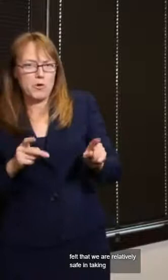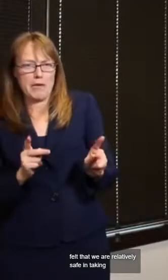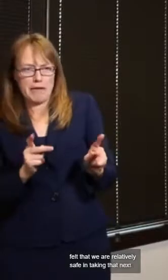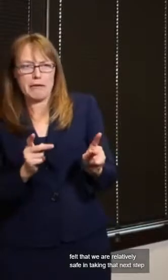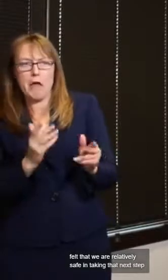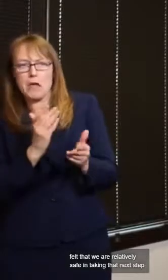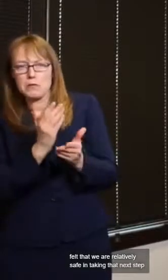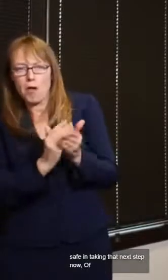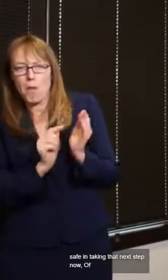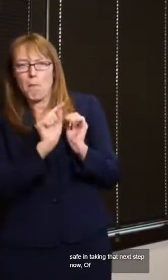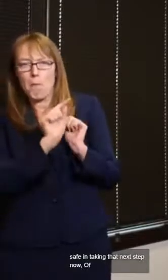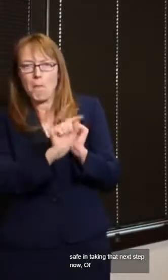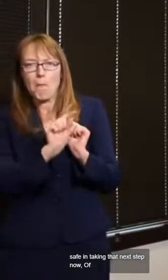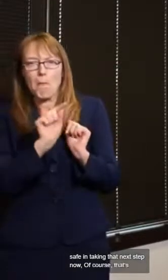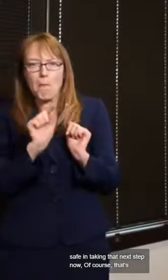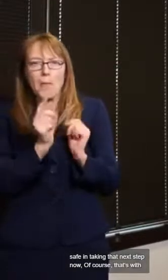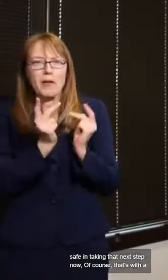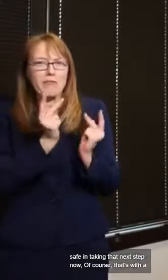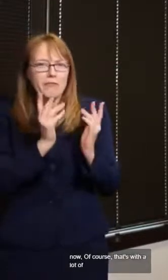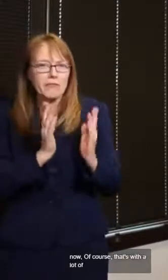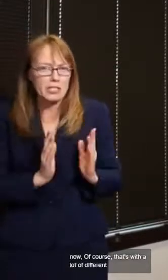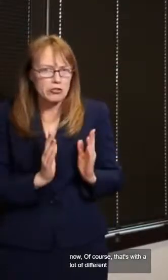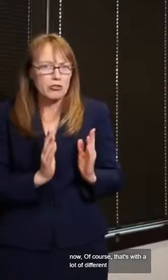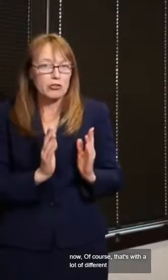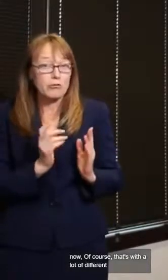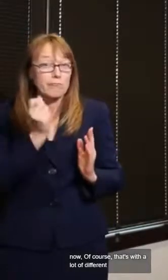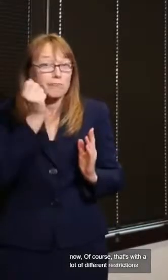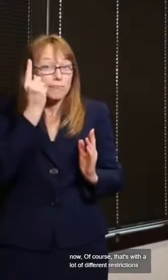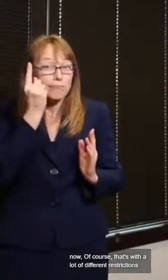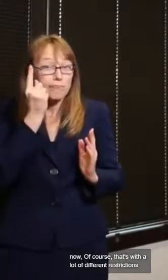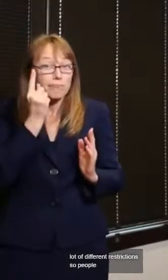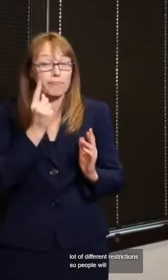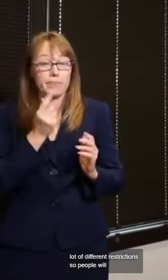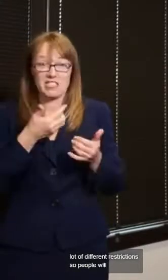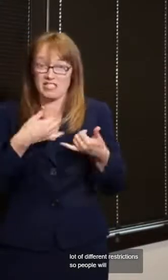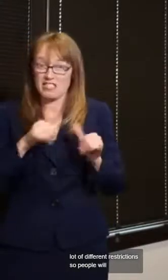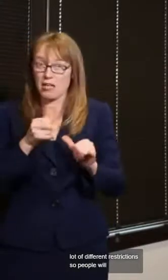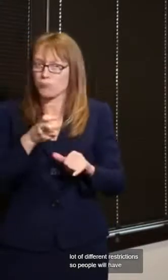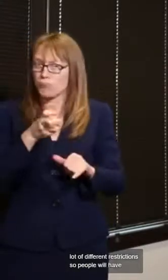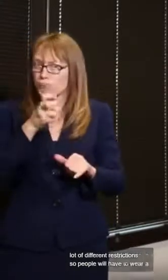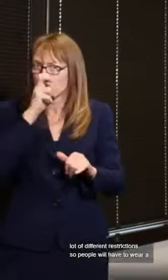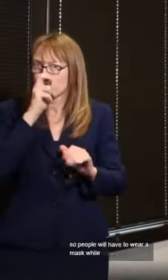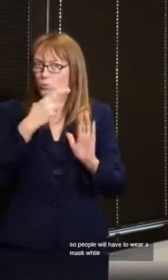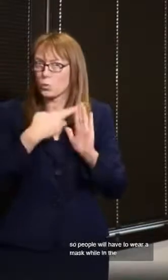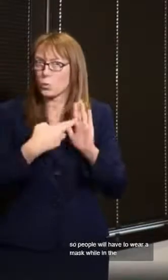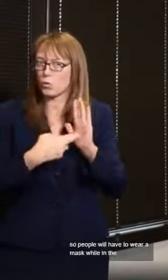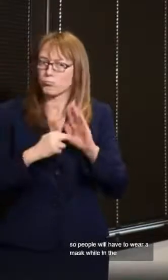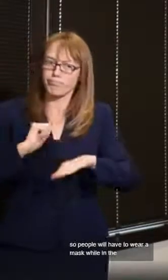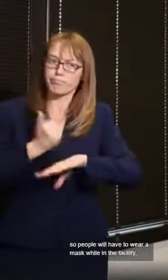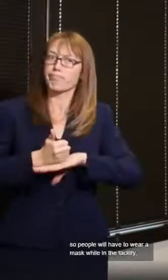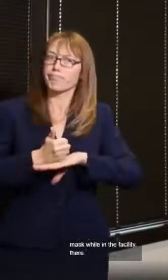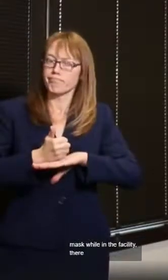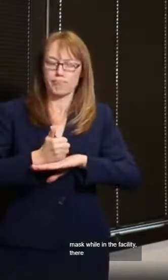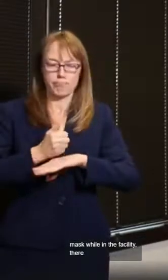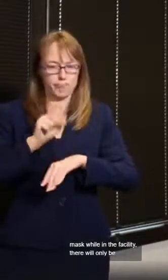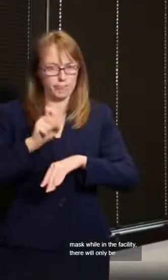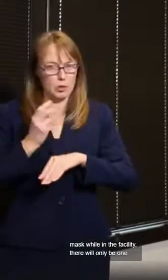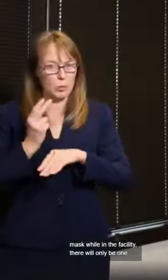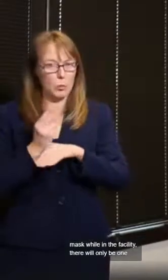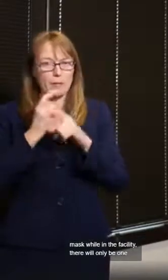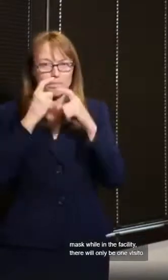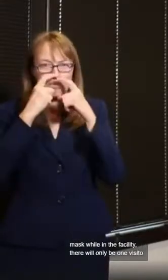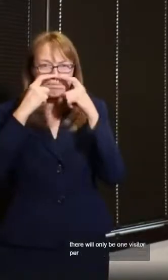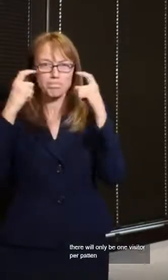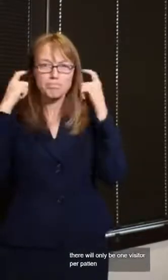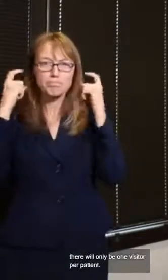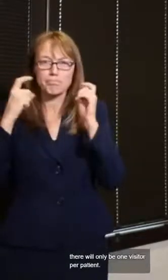step. Now, of course, that's with a lot of different restrictions. So people will have to wear masks while in the facility. There'll only be one visitor